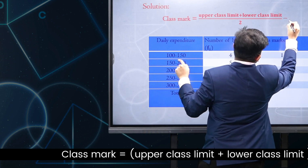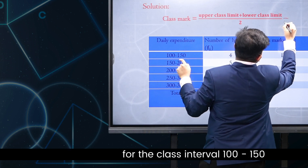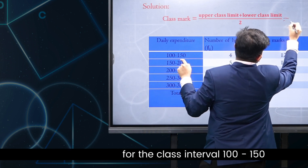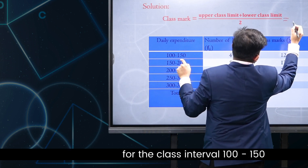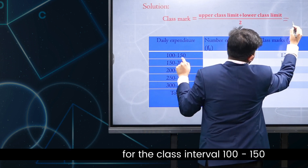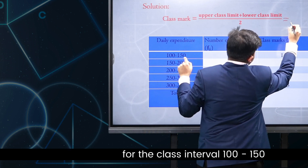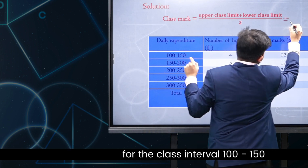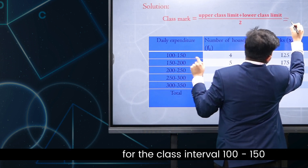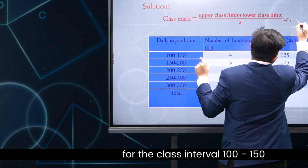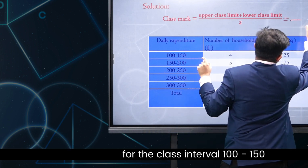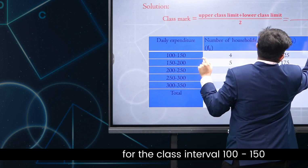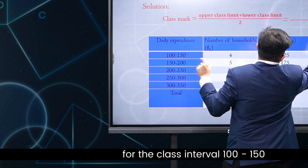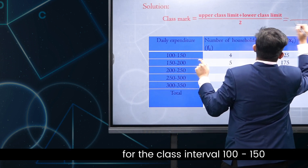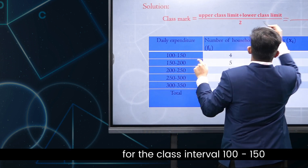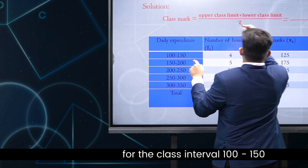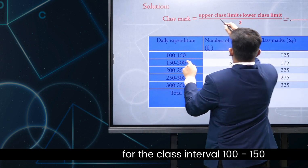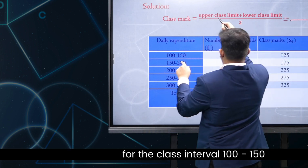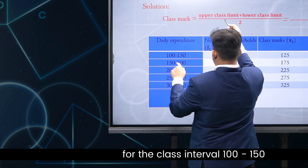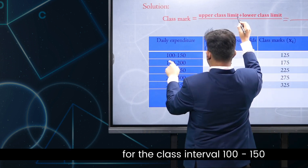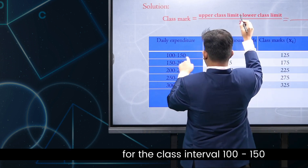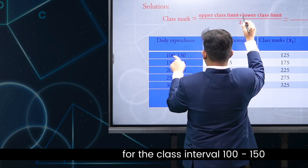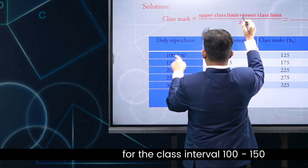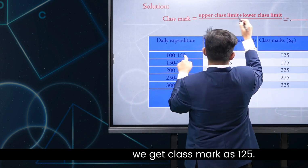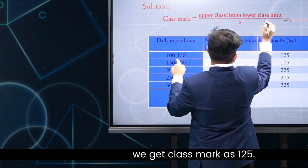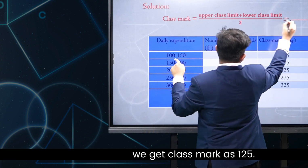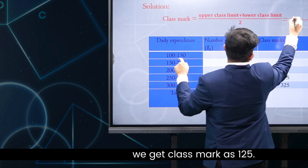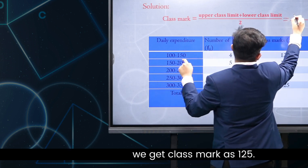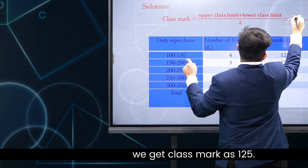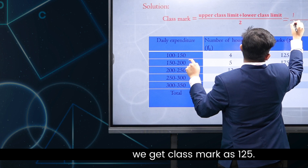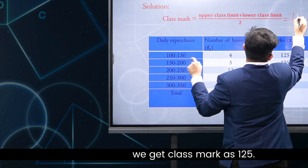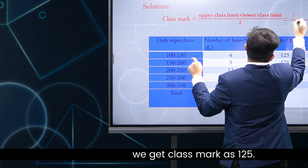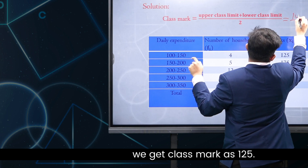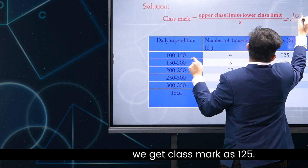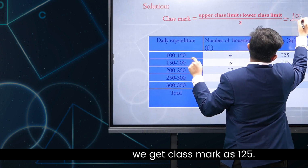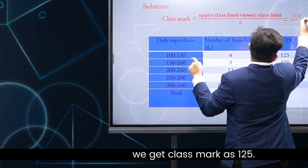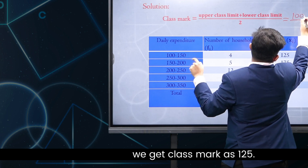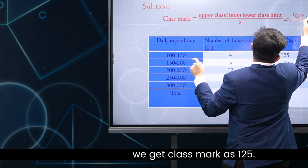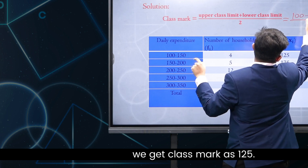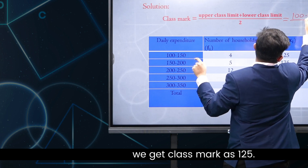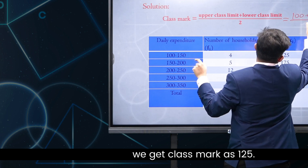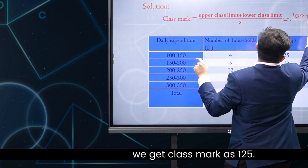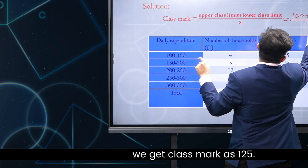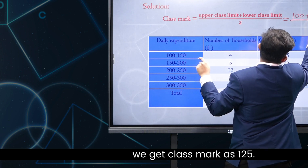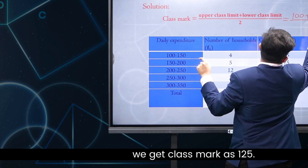For the class interval 100 to 150, we get class mark as 125.